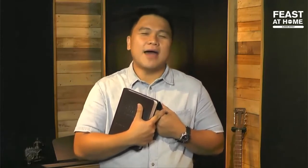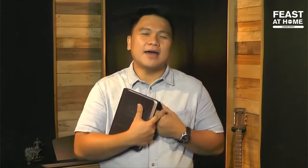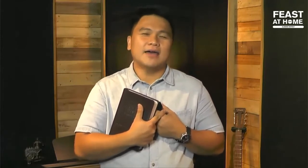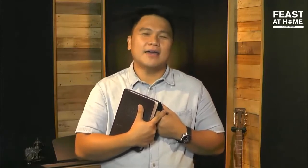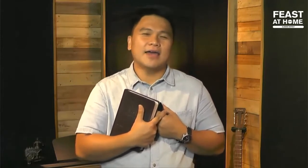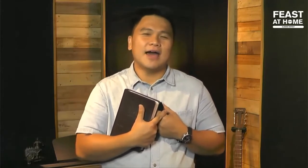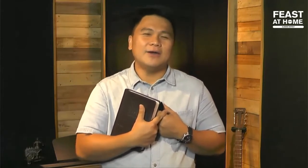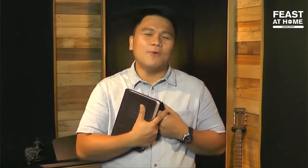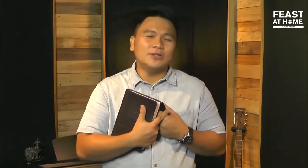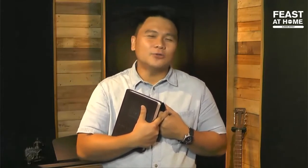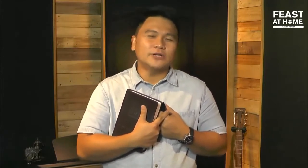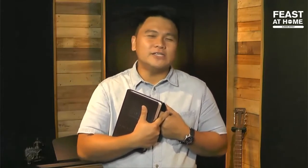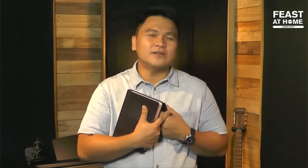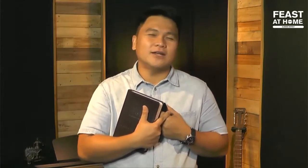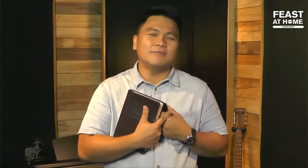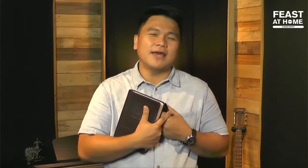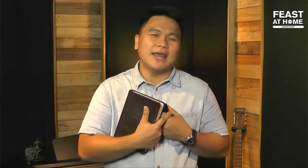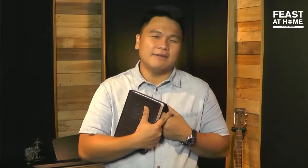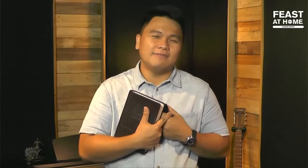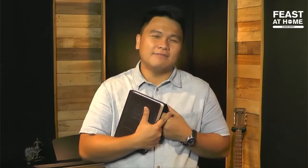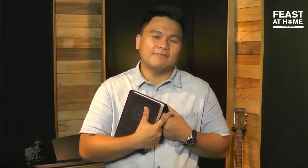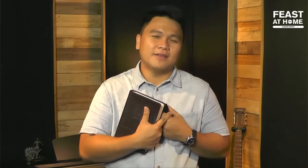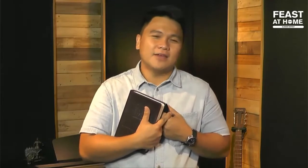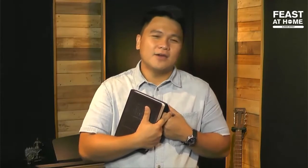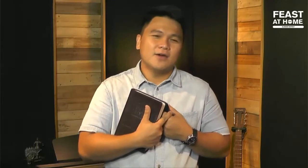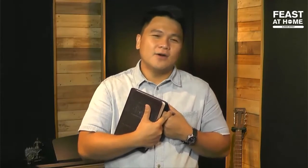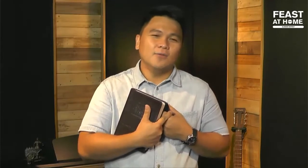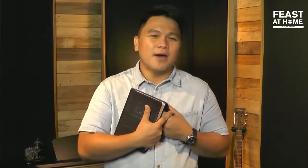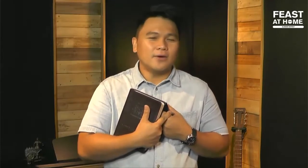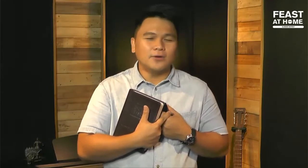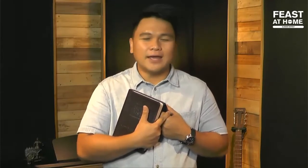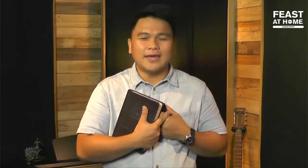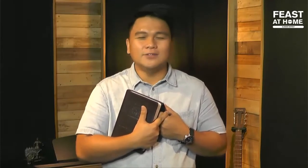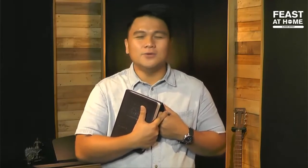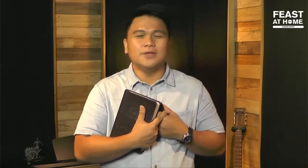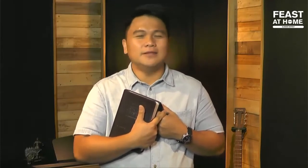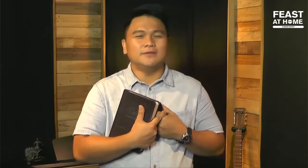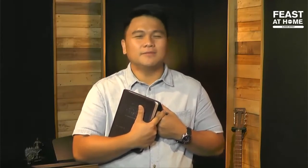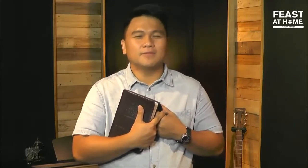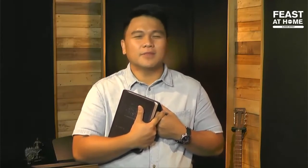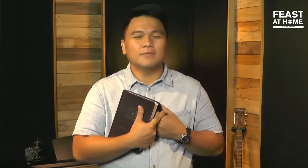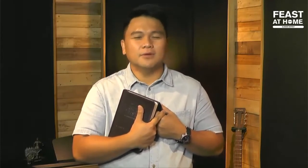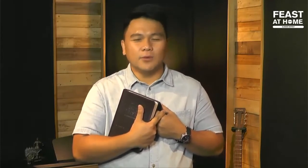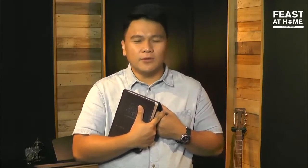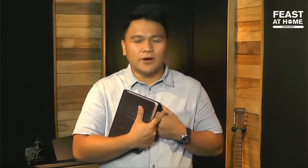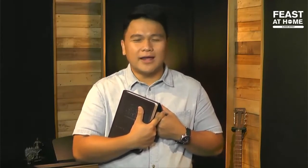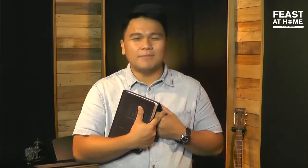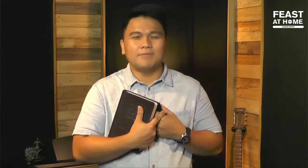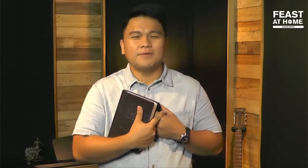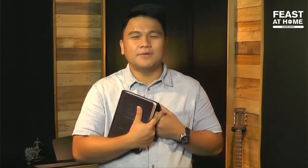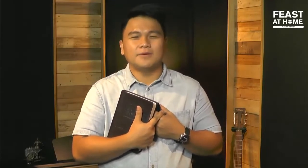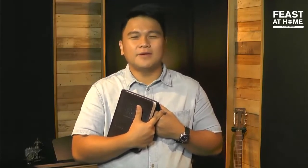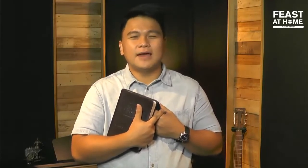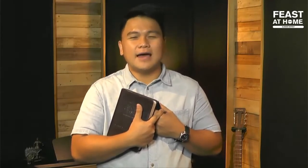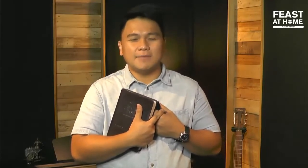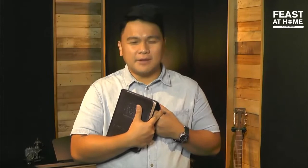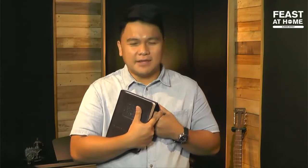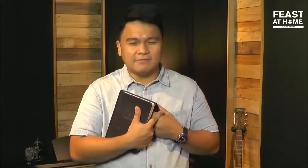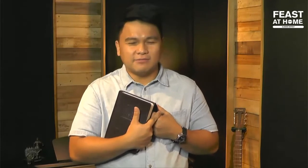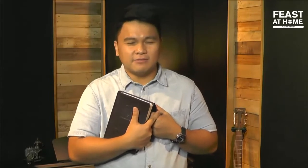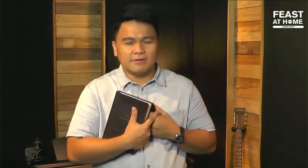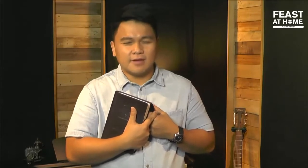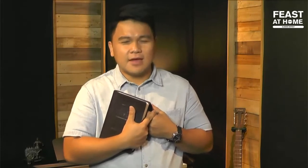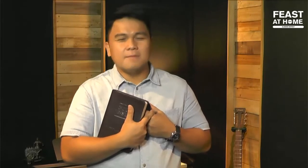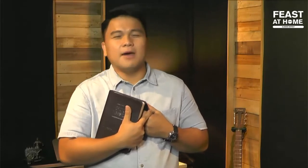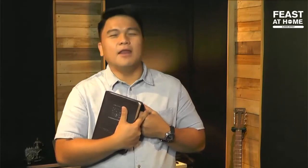you back. I want to restart my life. On my own, I can't do it. But with your help, I